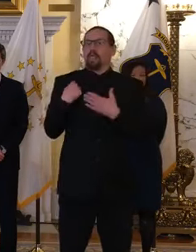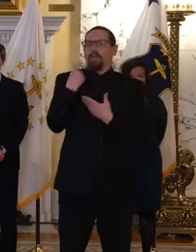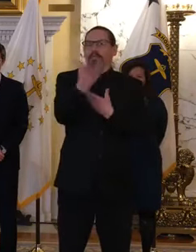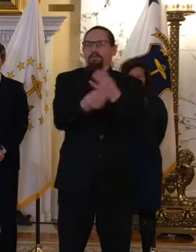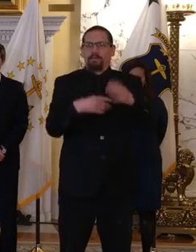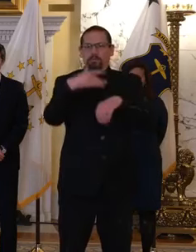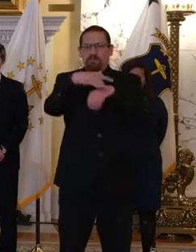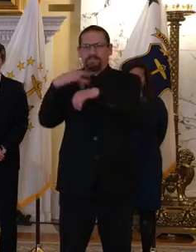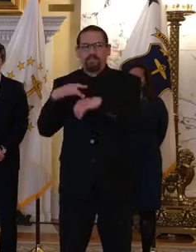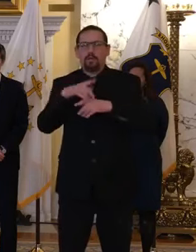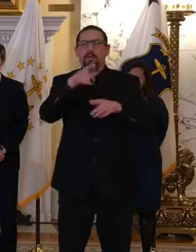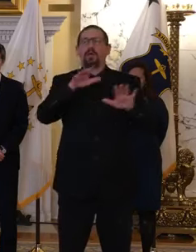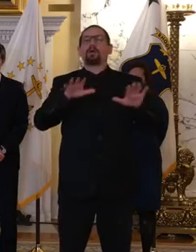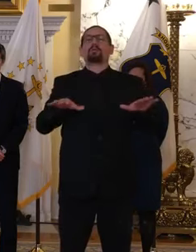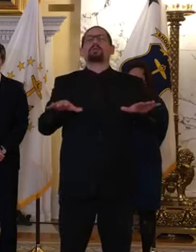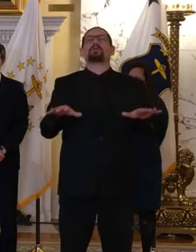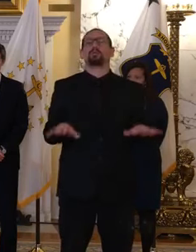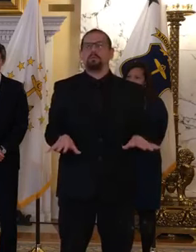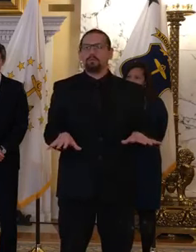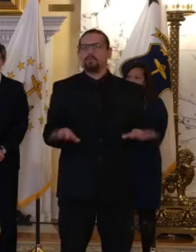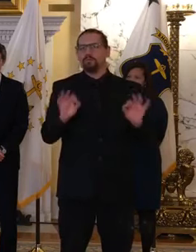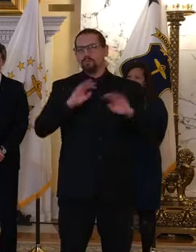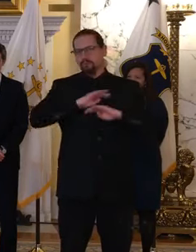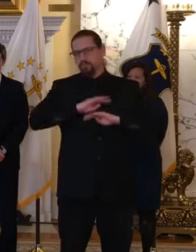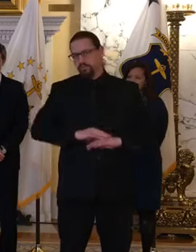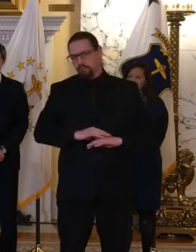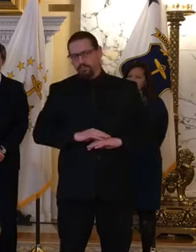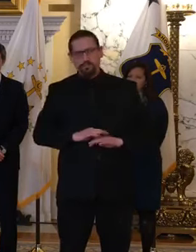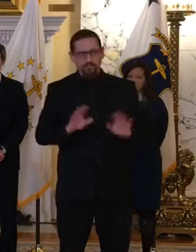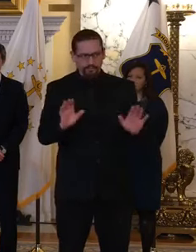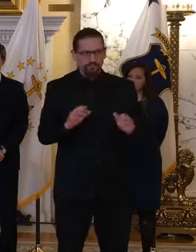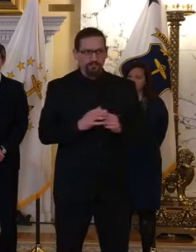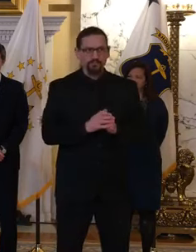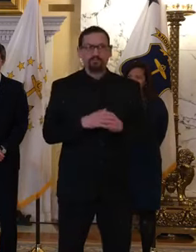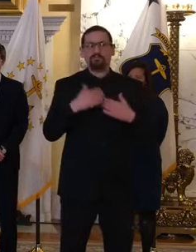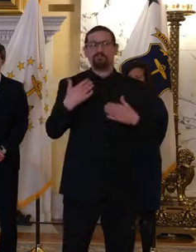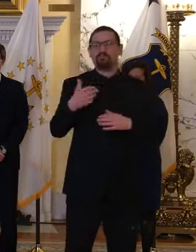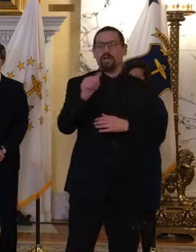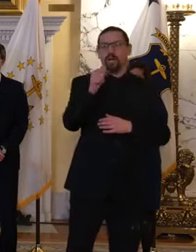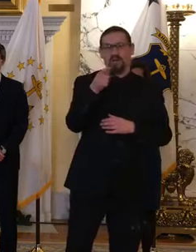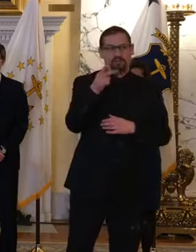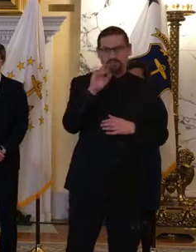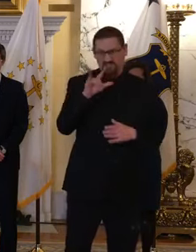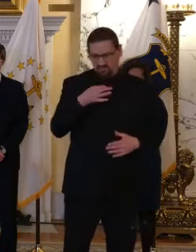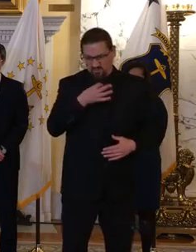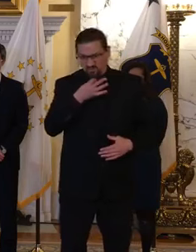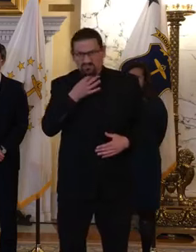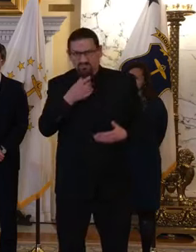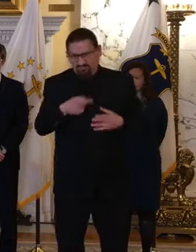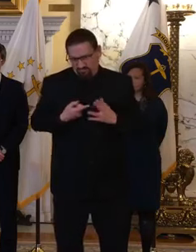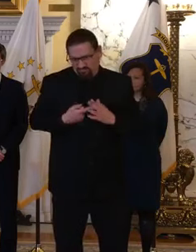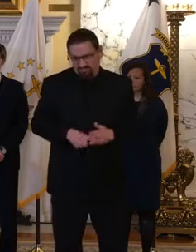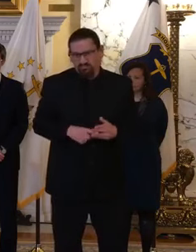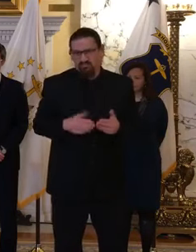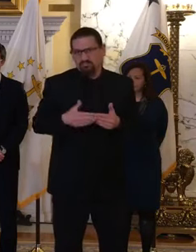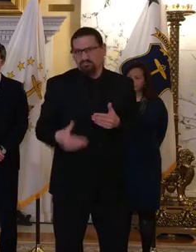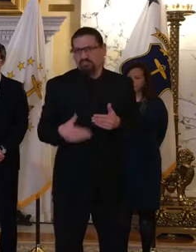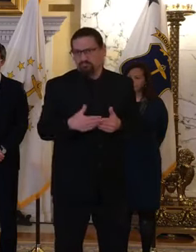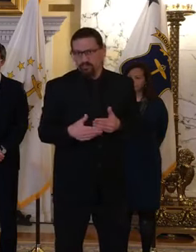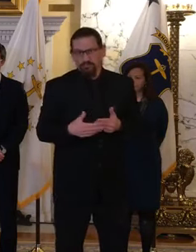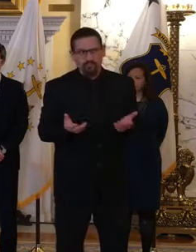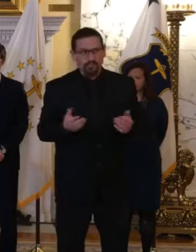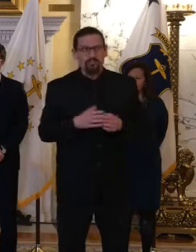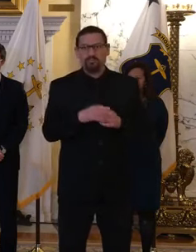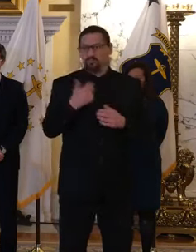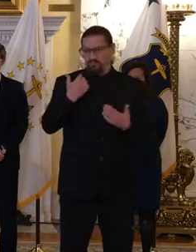Now for a little fun. April starts in a couple of days, so I hear from a lot of people, you